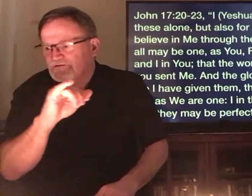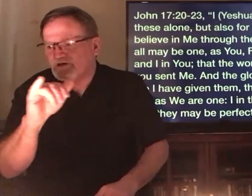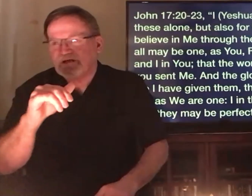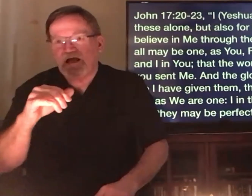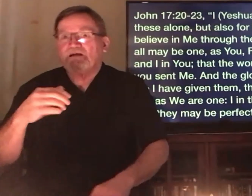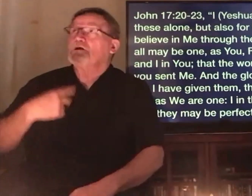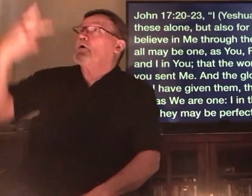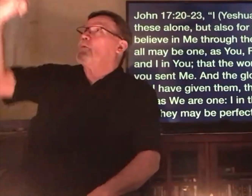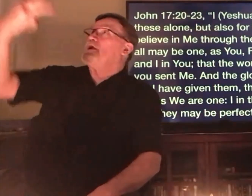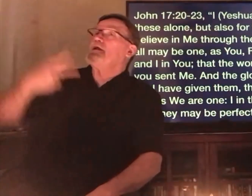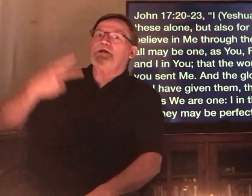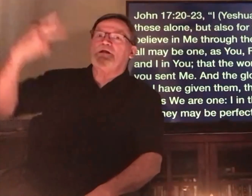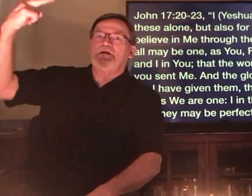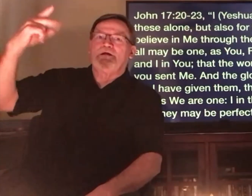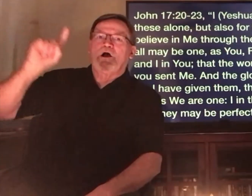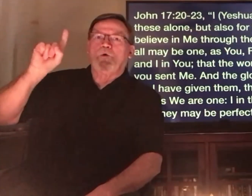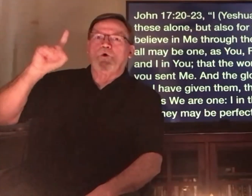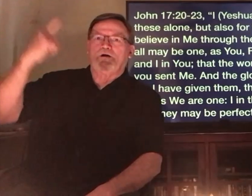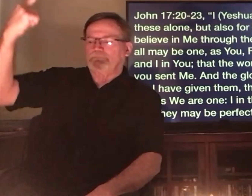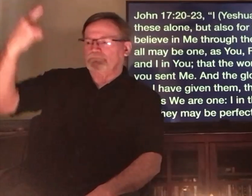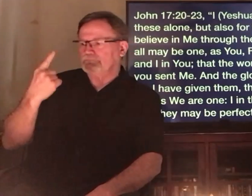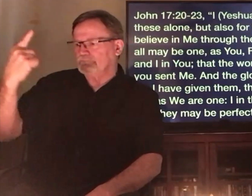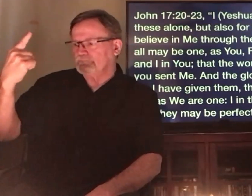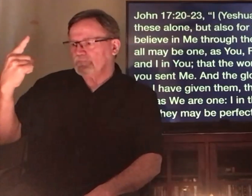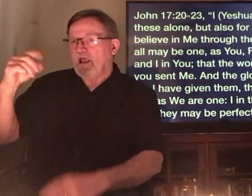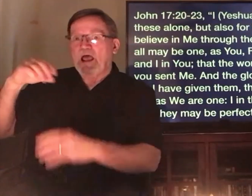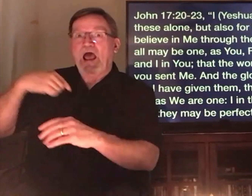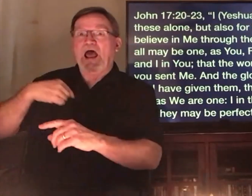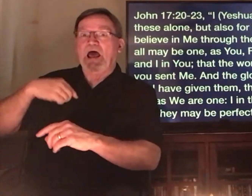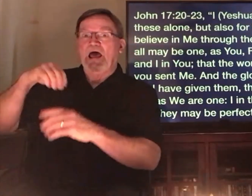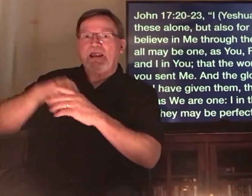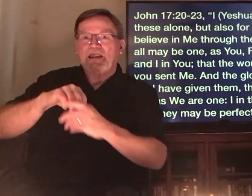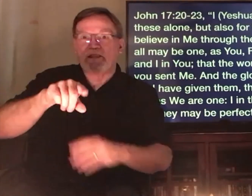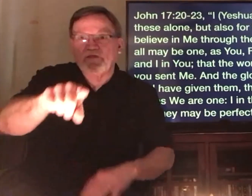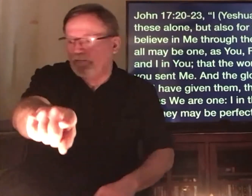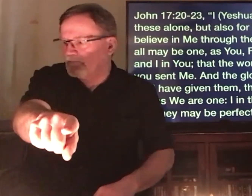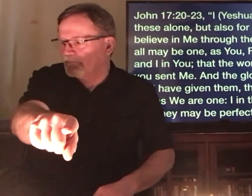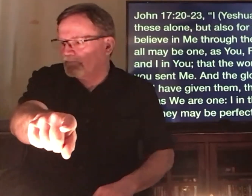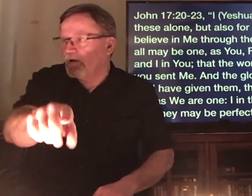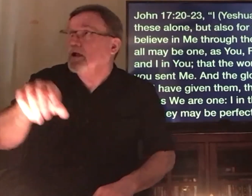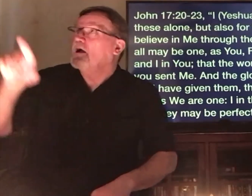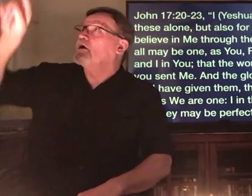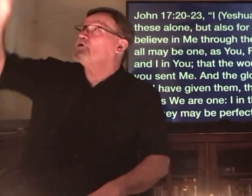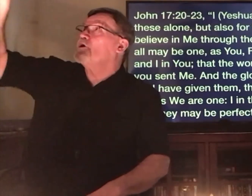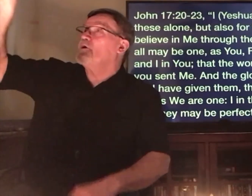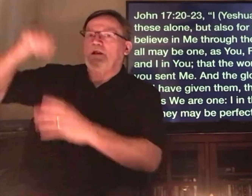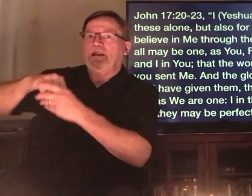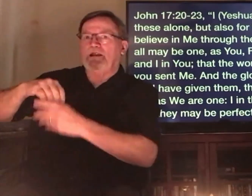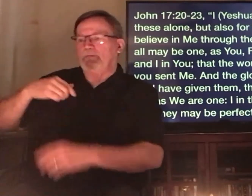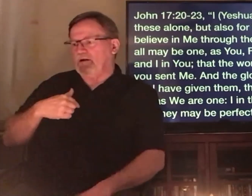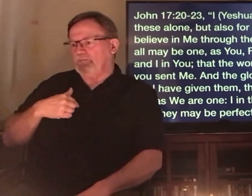last, John 17. Most of you probably know that. This is the prayer. Yes, we pray for